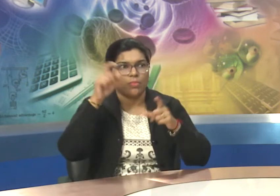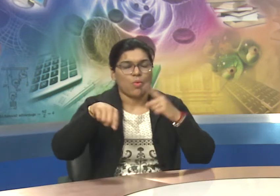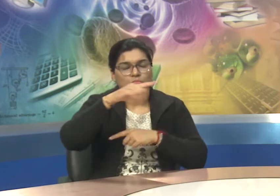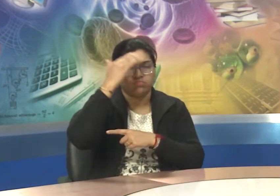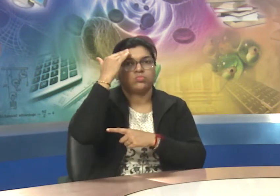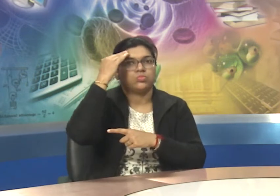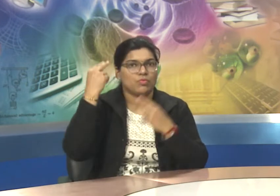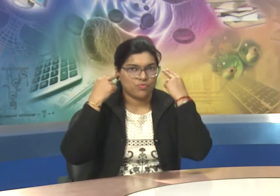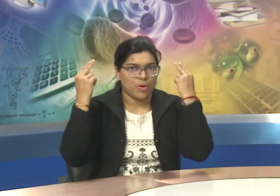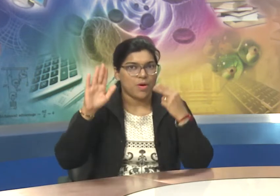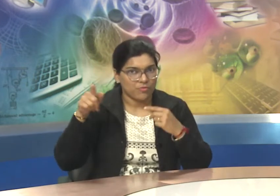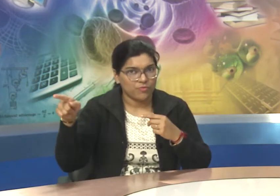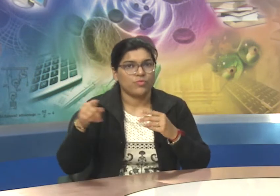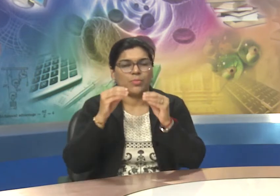for example, which is